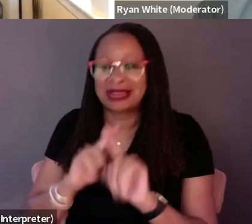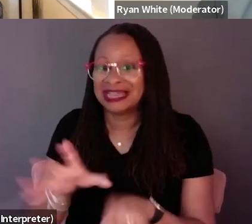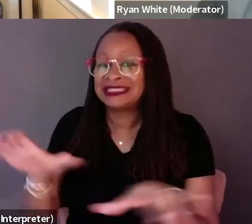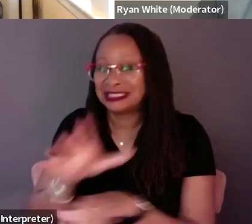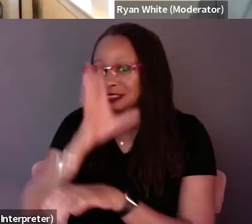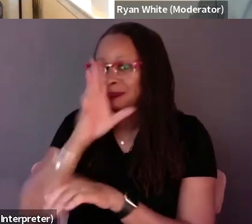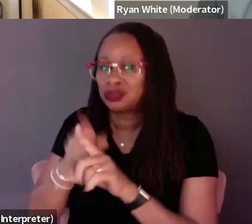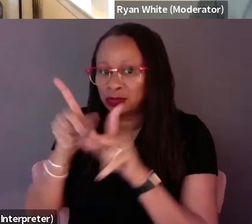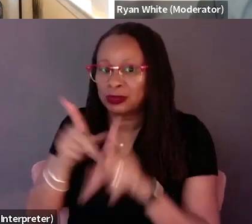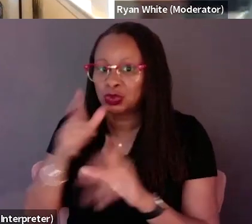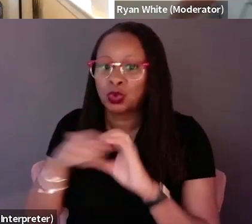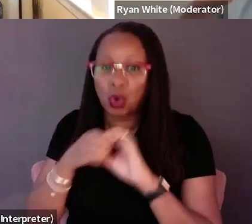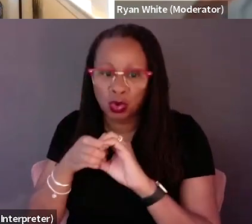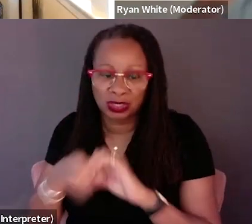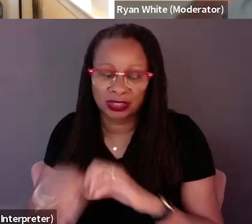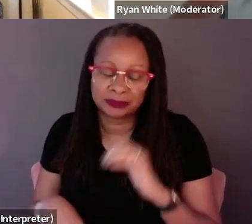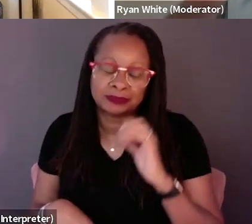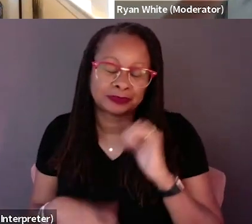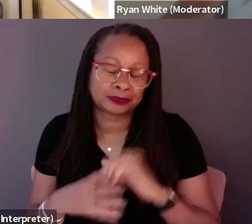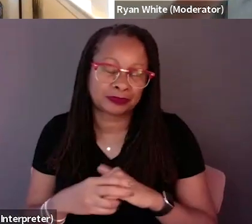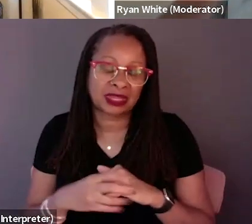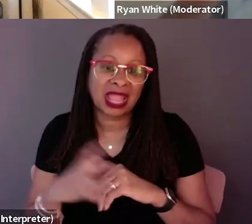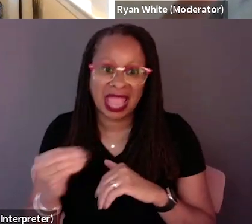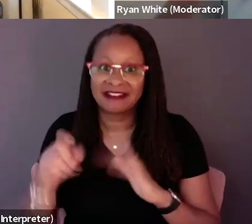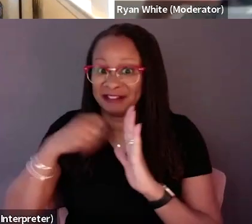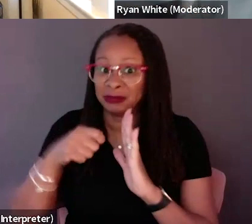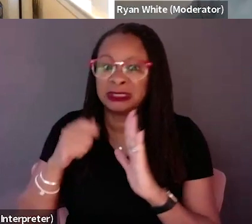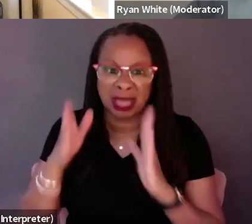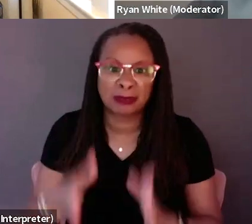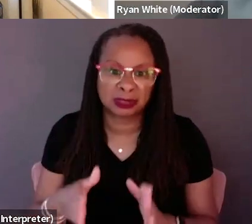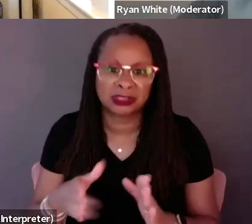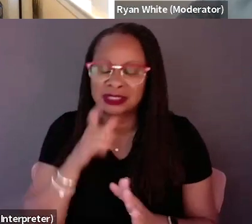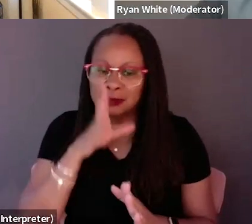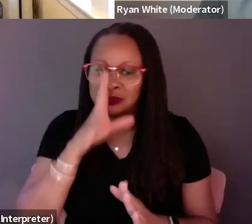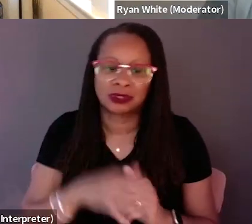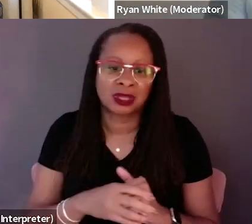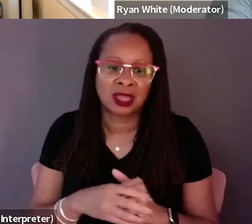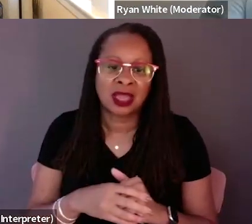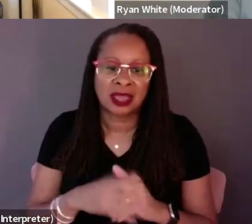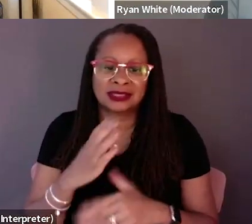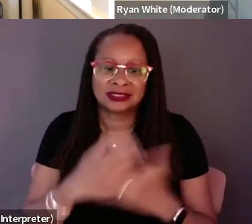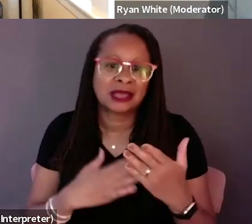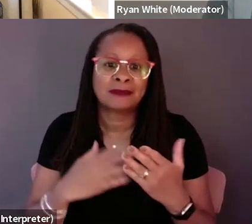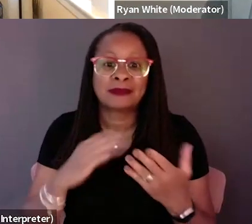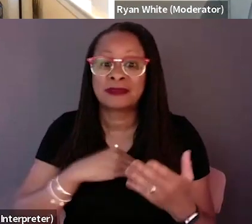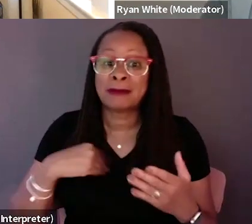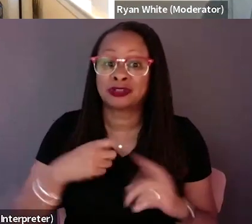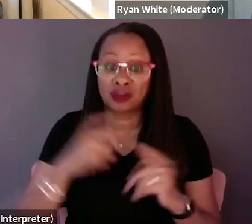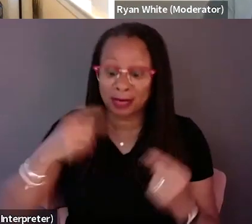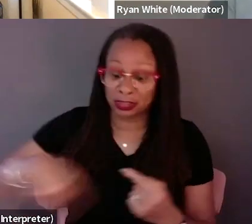relevant the person who had shot the footage and some of the members of that